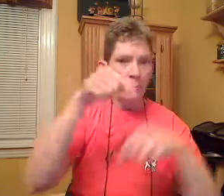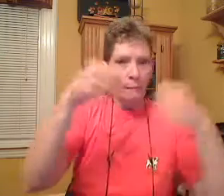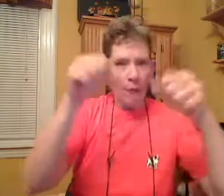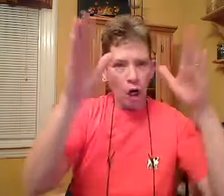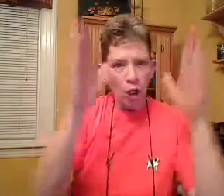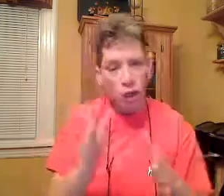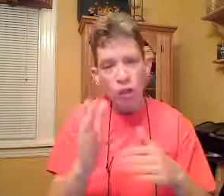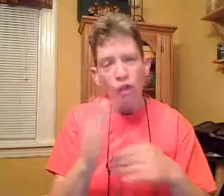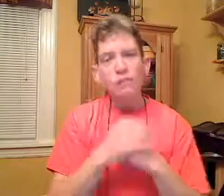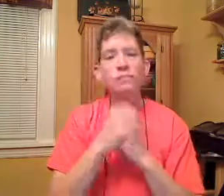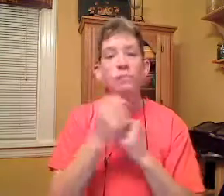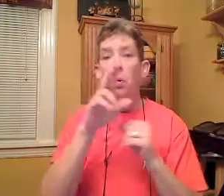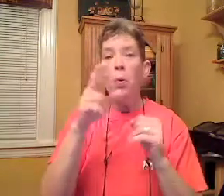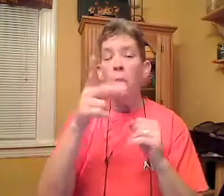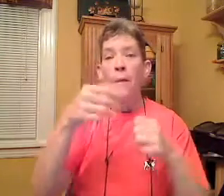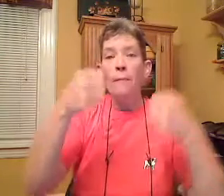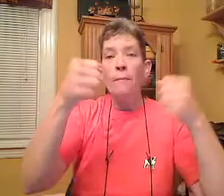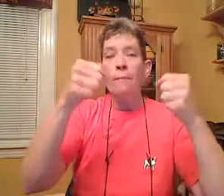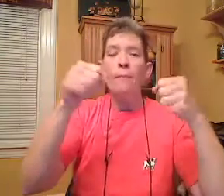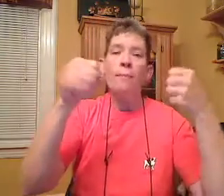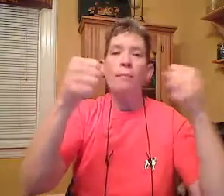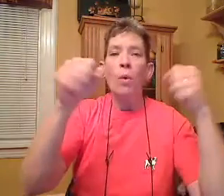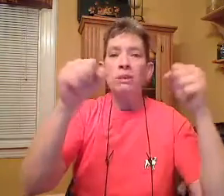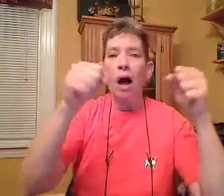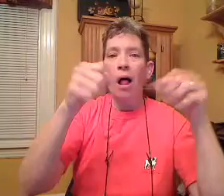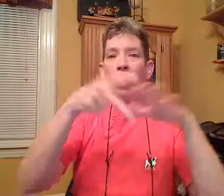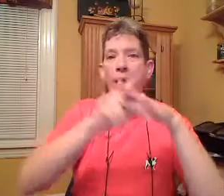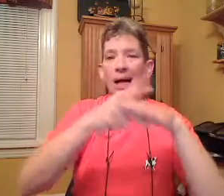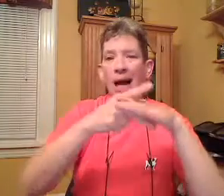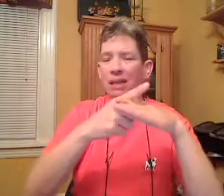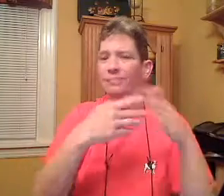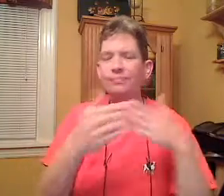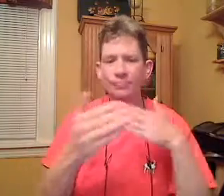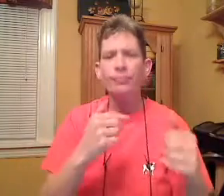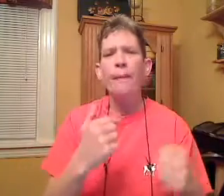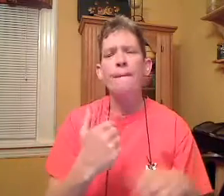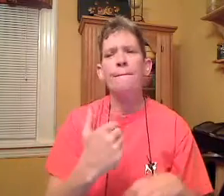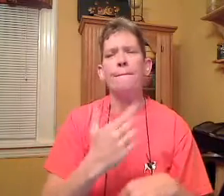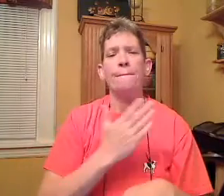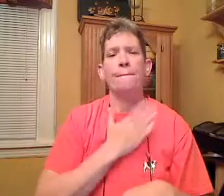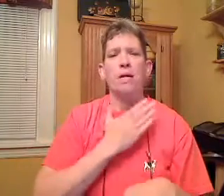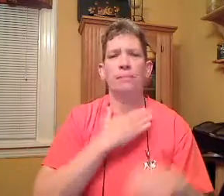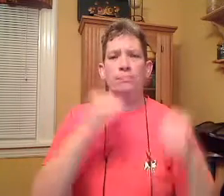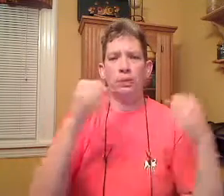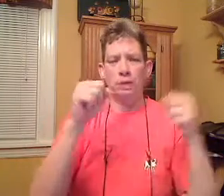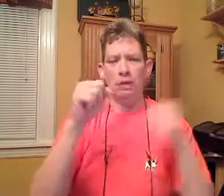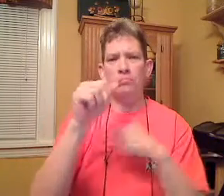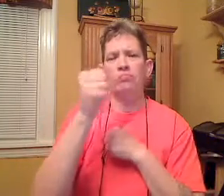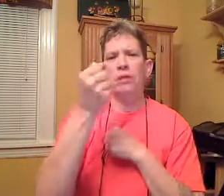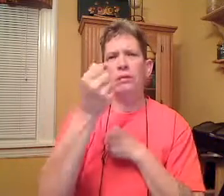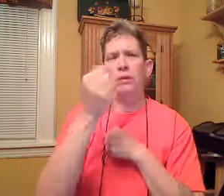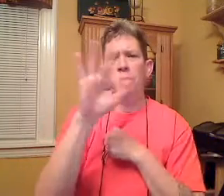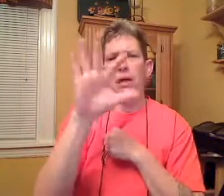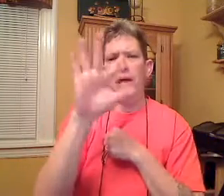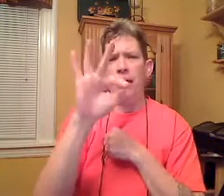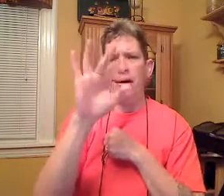in 3-0-6, was seen in a 40-second all-time, the all-time win list, and for some, 4-5, 3-0, and 2 runs back in. if Alex